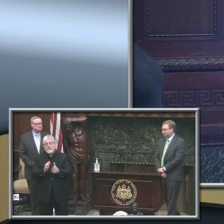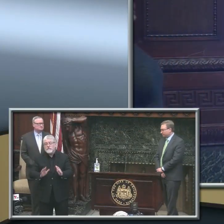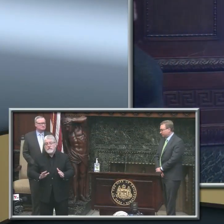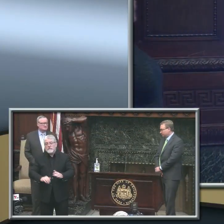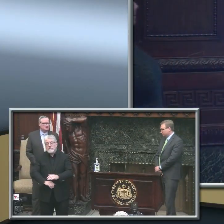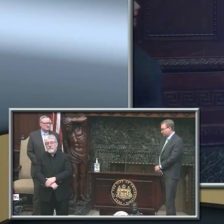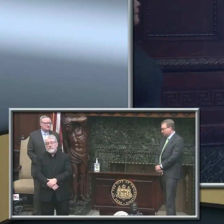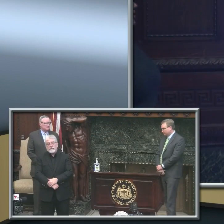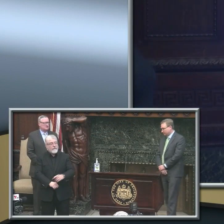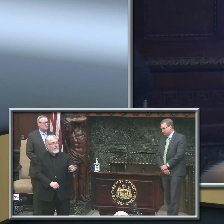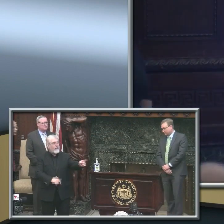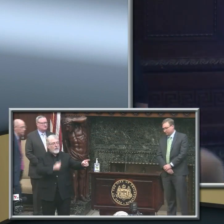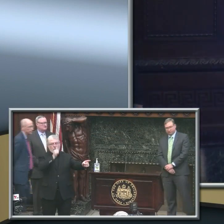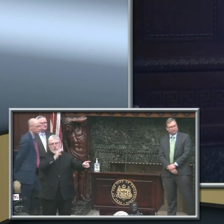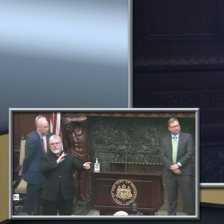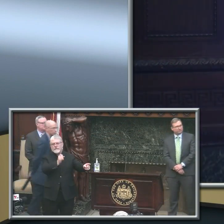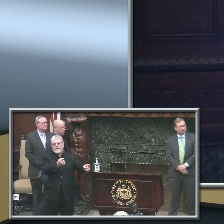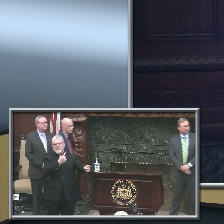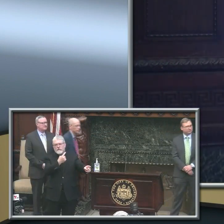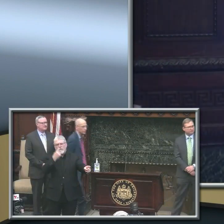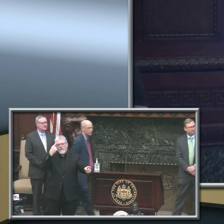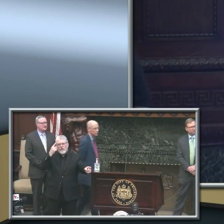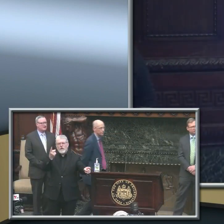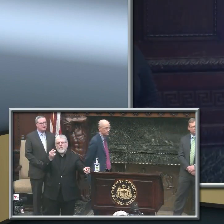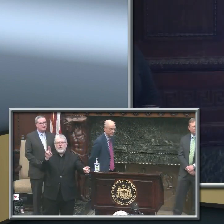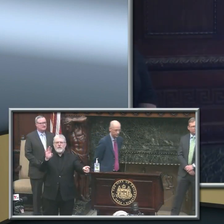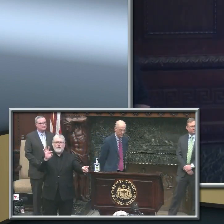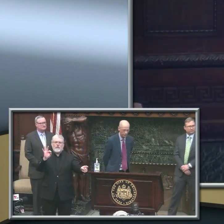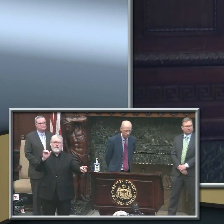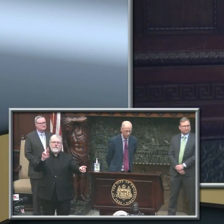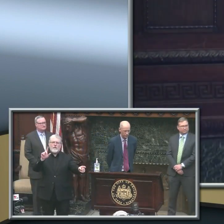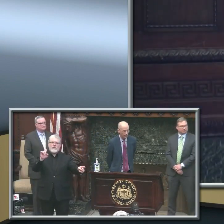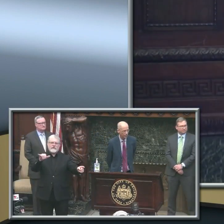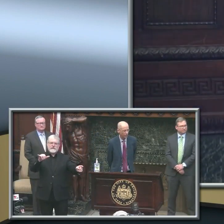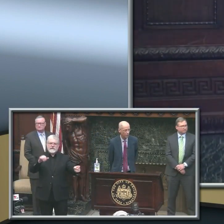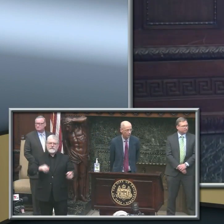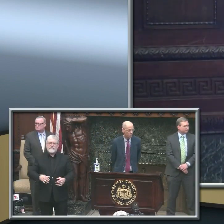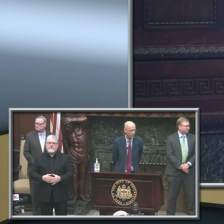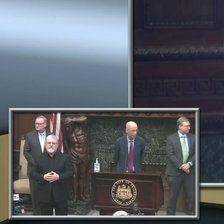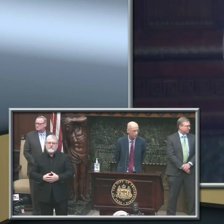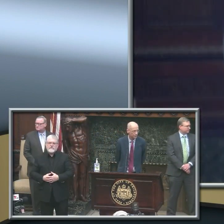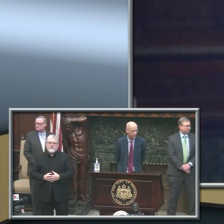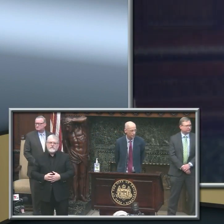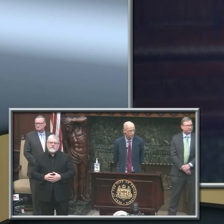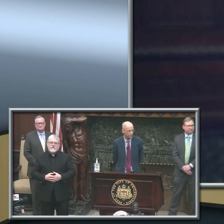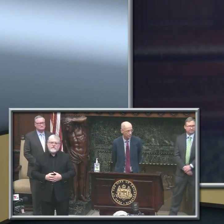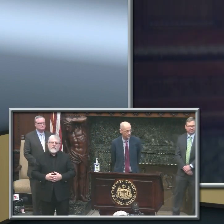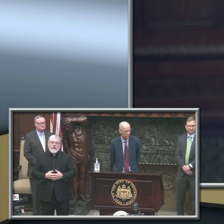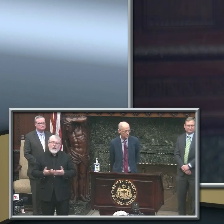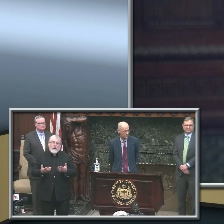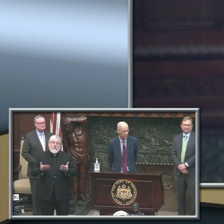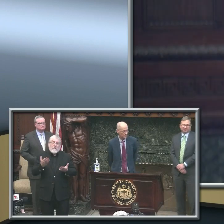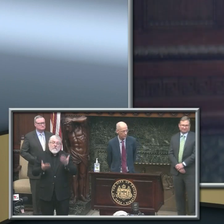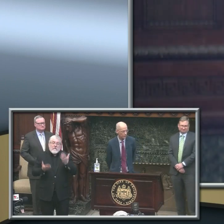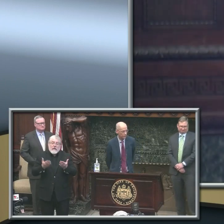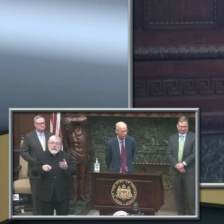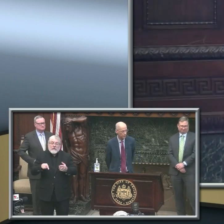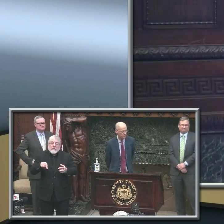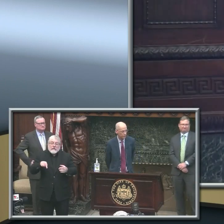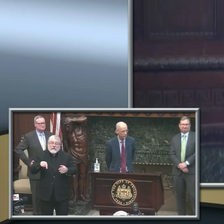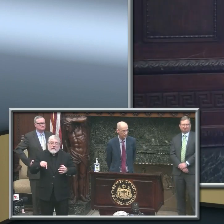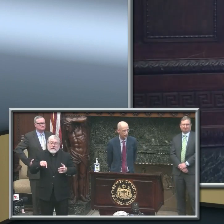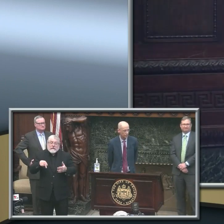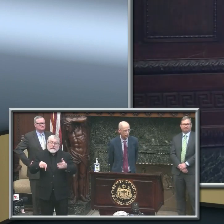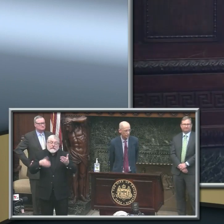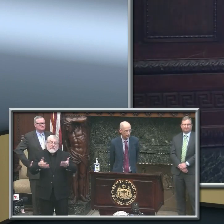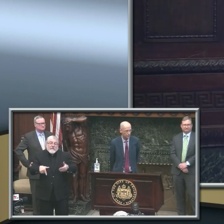Dr. Farley, I have a question about air pollution. This might be an unexpected bright side in some degree. With all the cities shut down, do you have any thoughts on